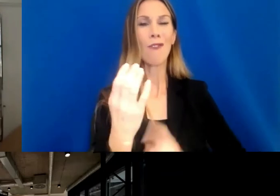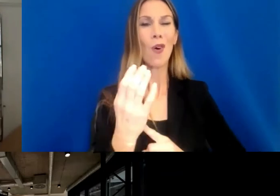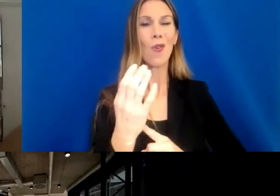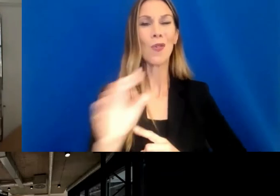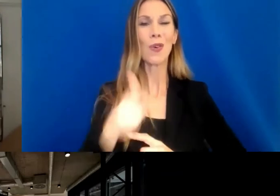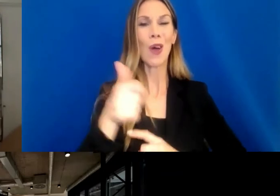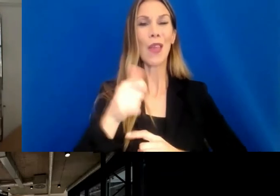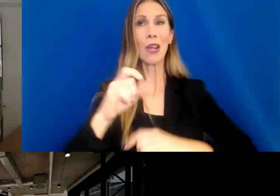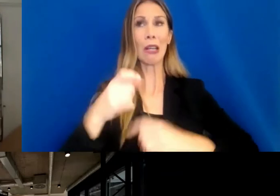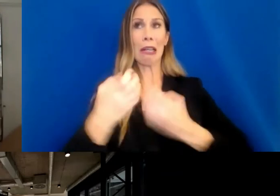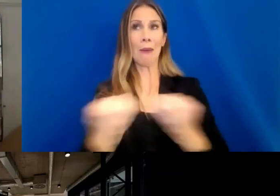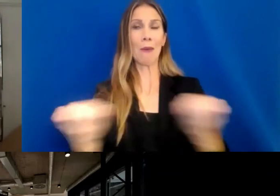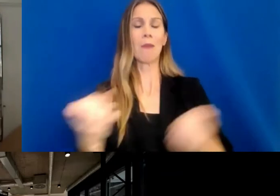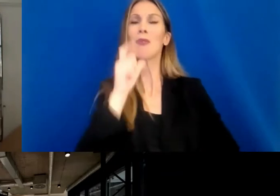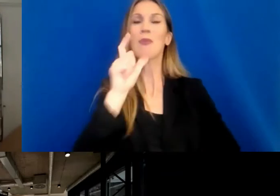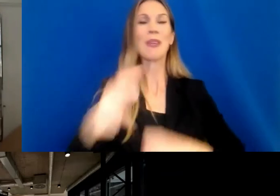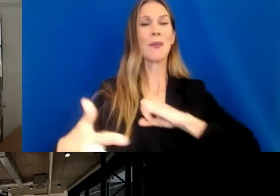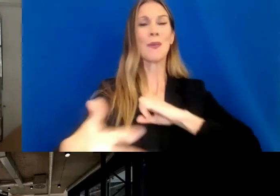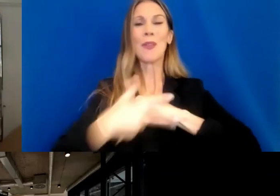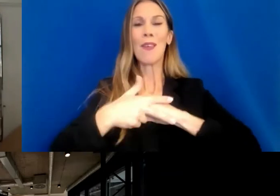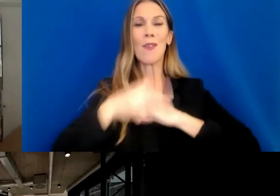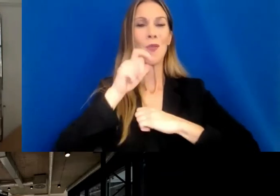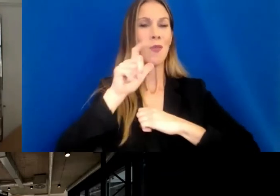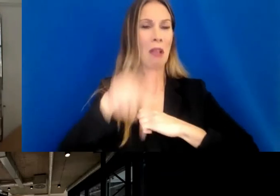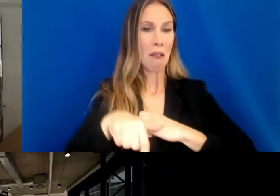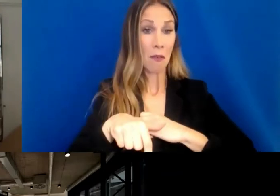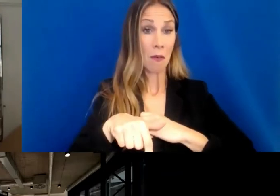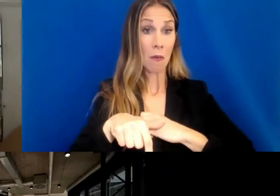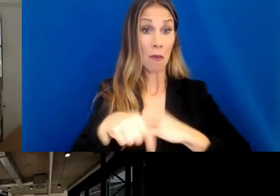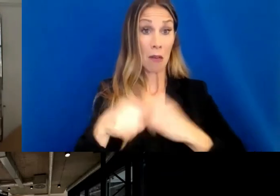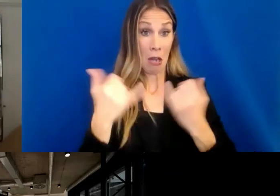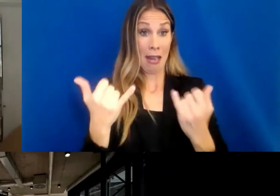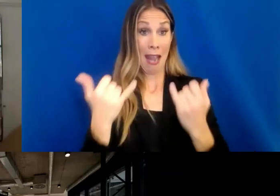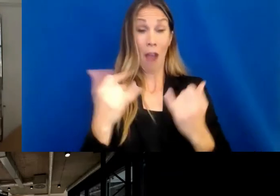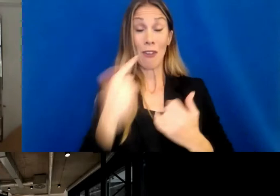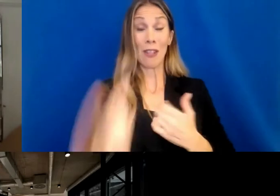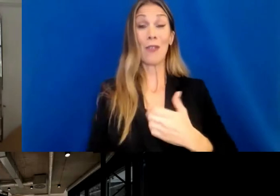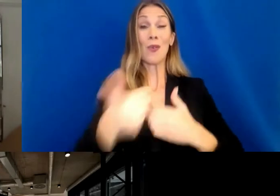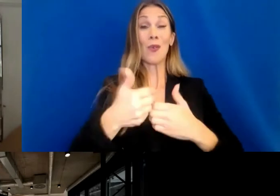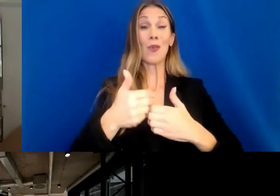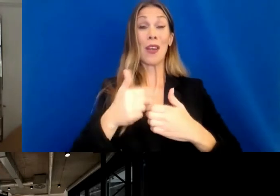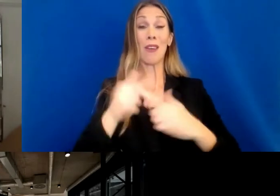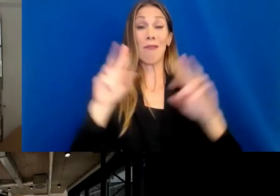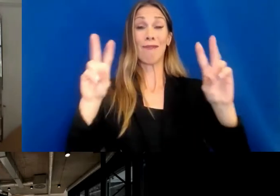electronic equipment. You are essentially entering a community.